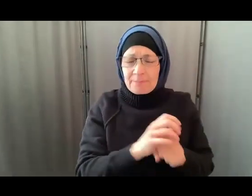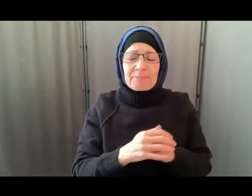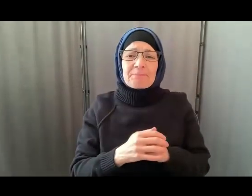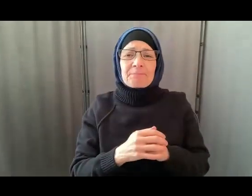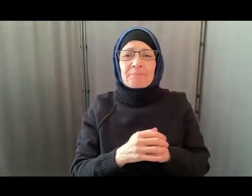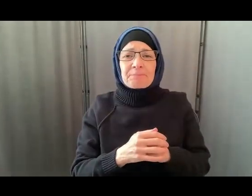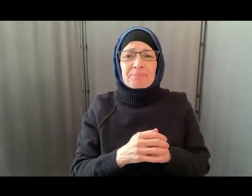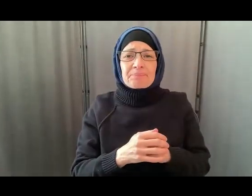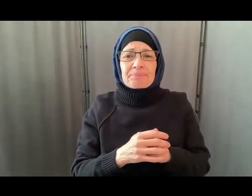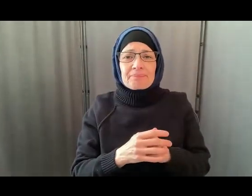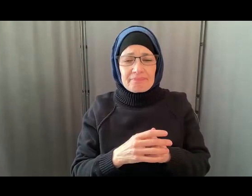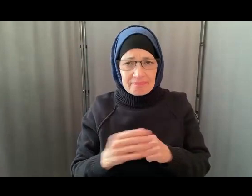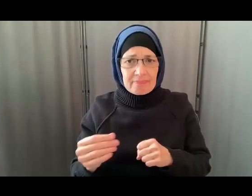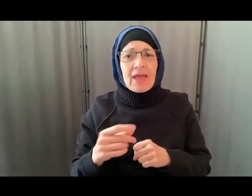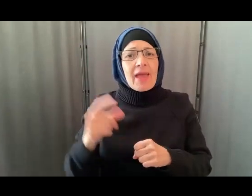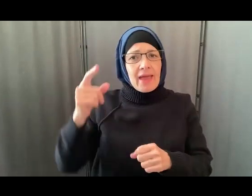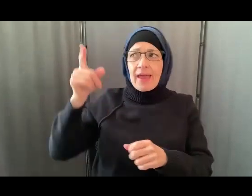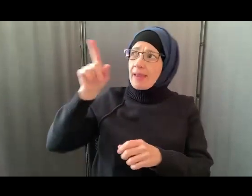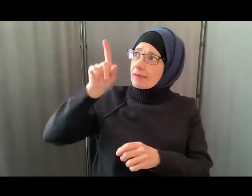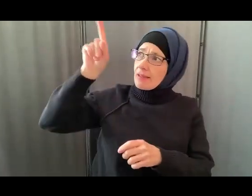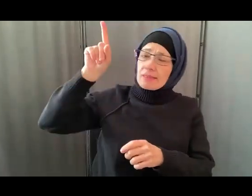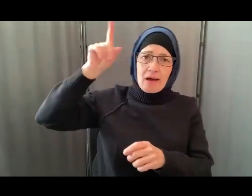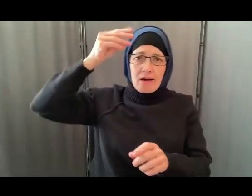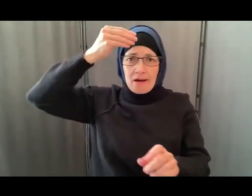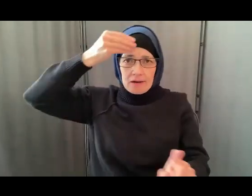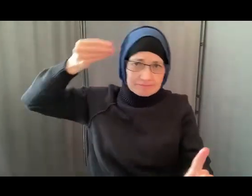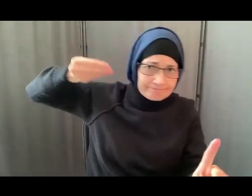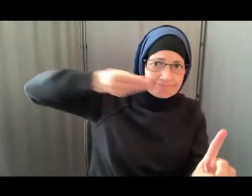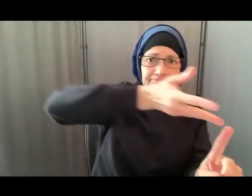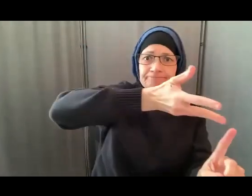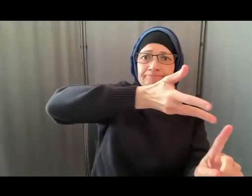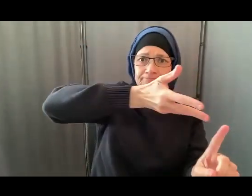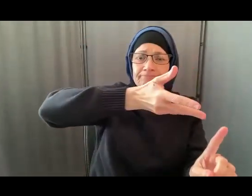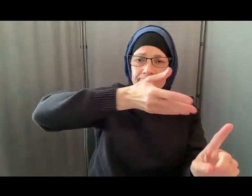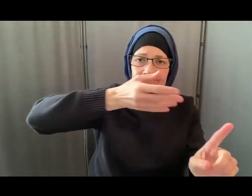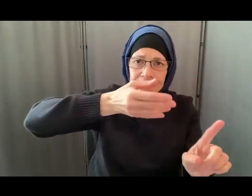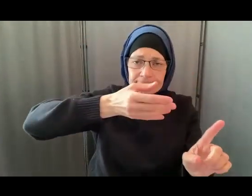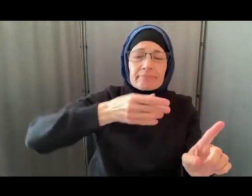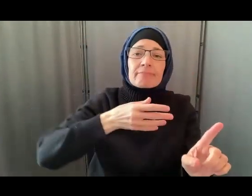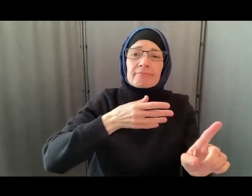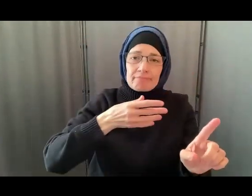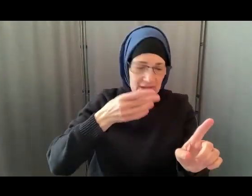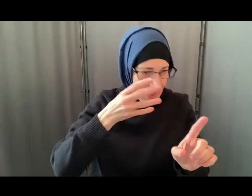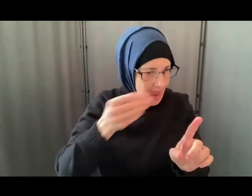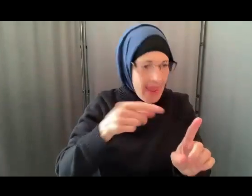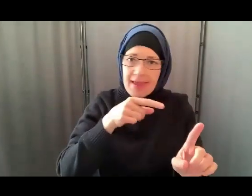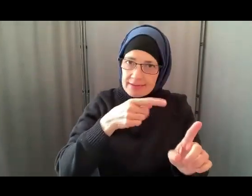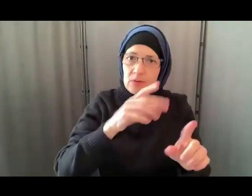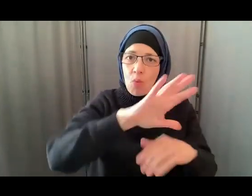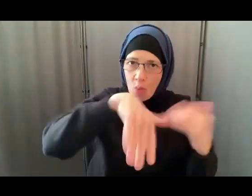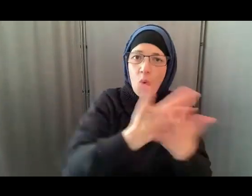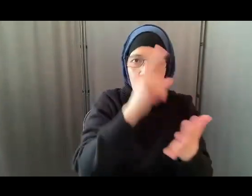and the instructions that Allah has given the Prophet sallallahu alaihi wasallam and the believers, telling them in